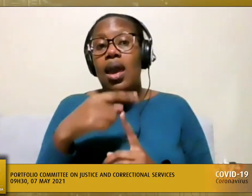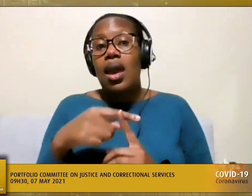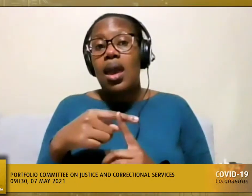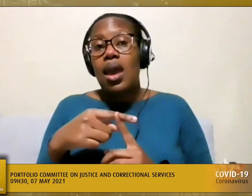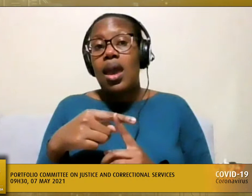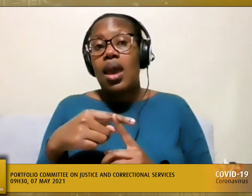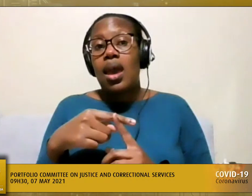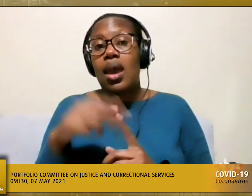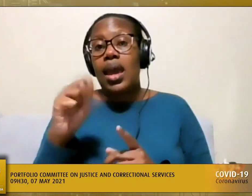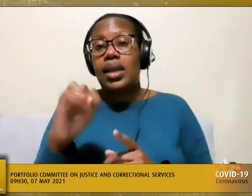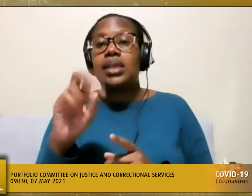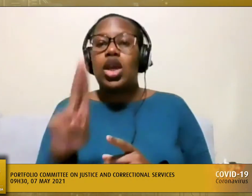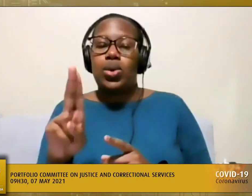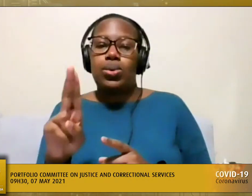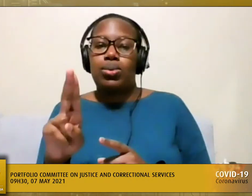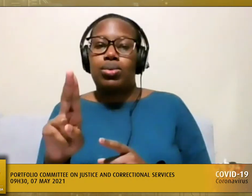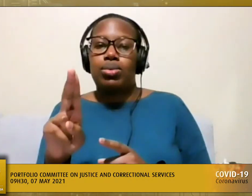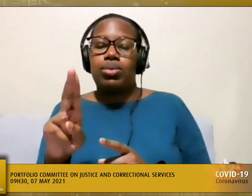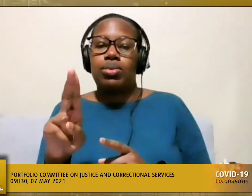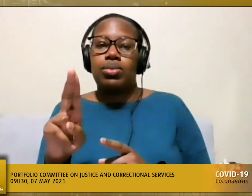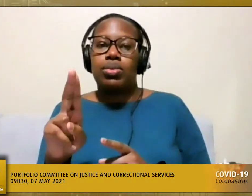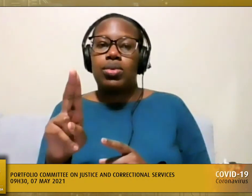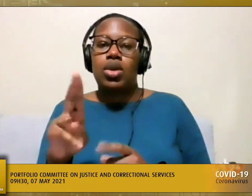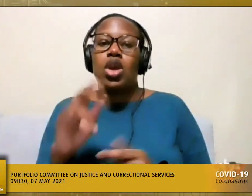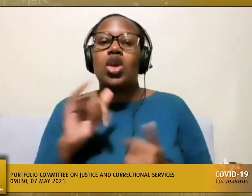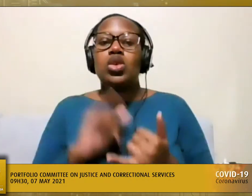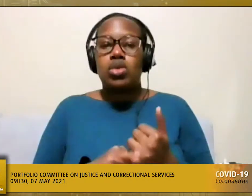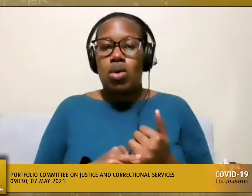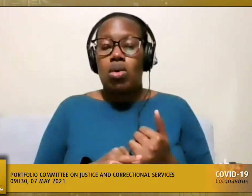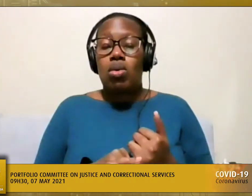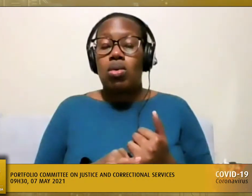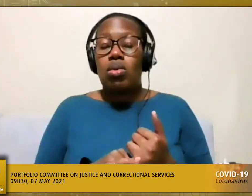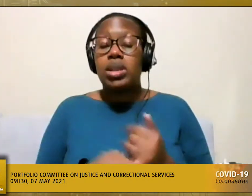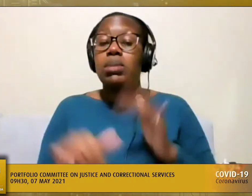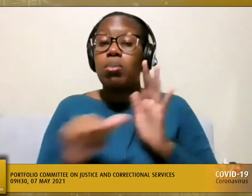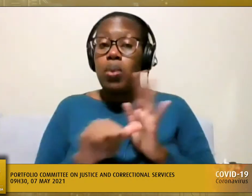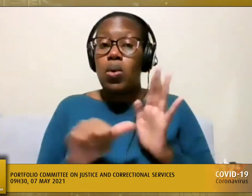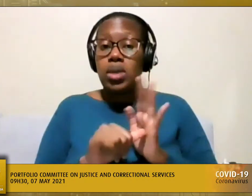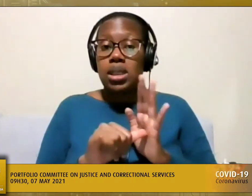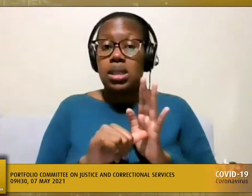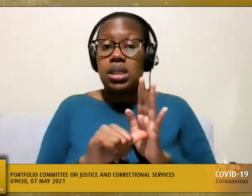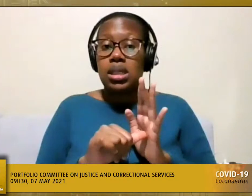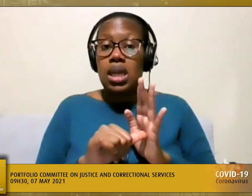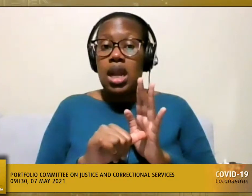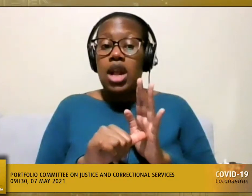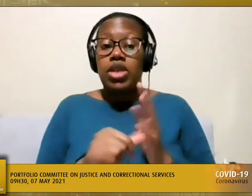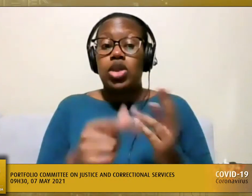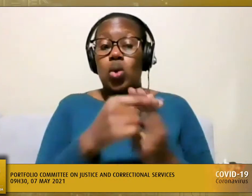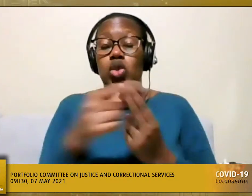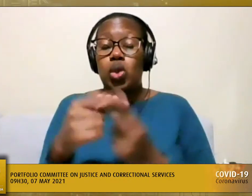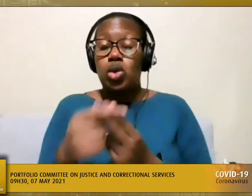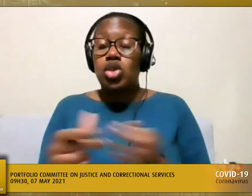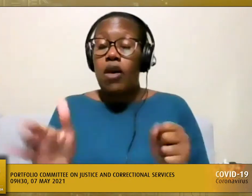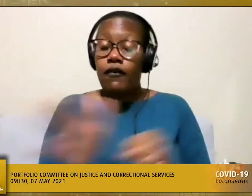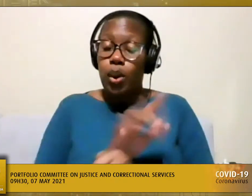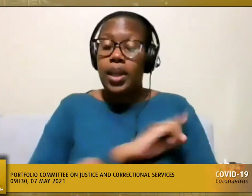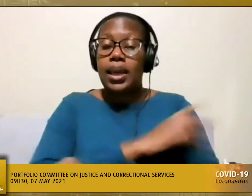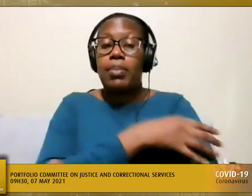in the end of the SIU so it would be important that those are fully capacitated because